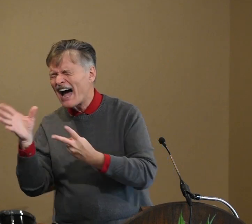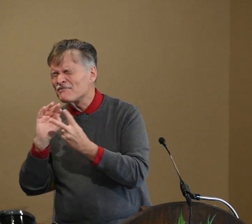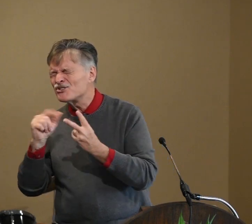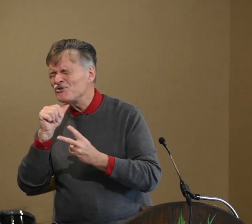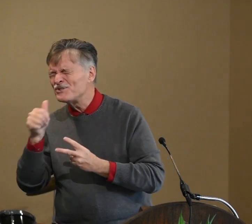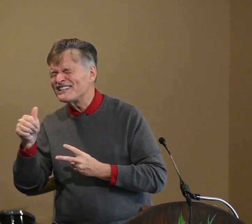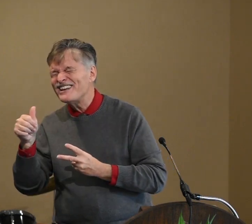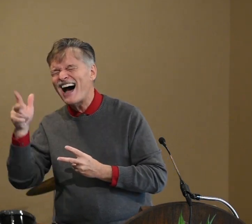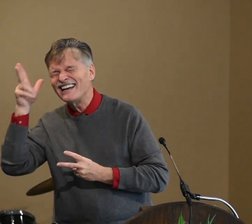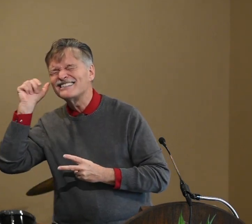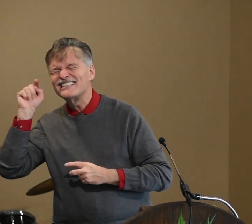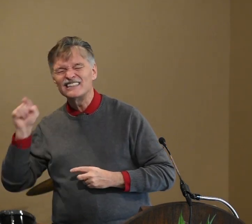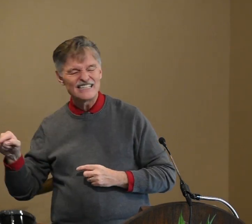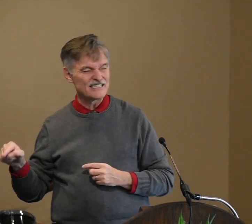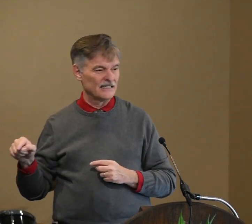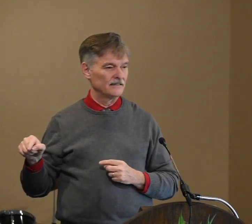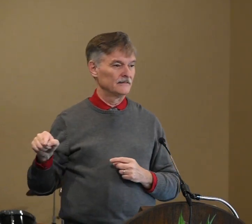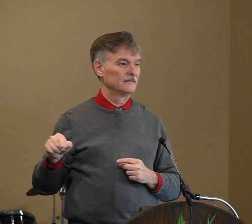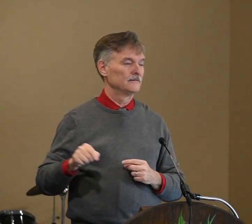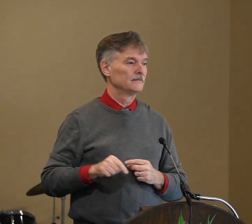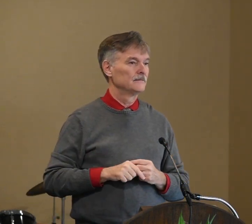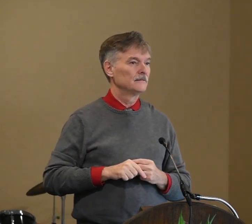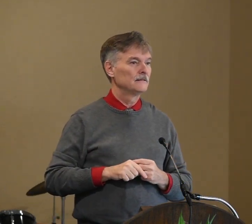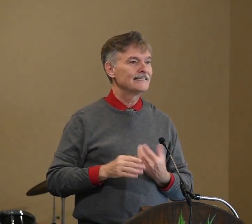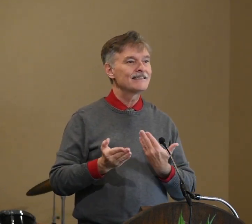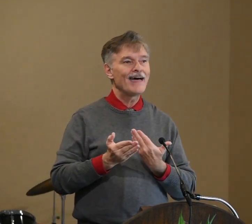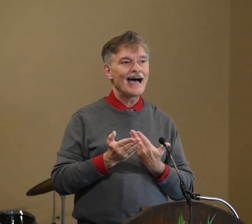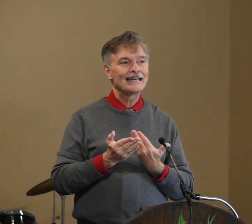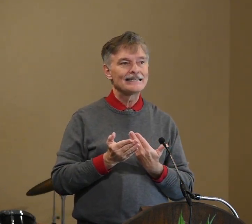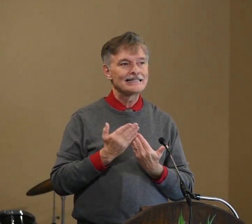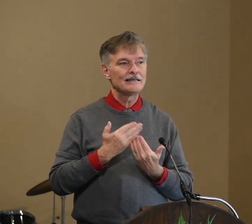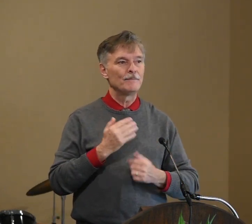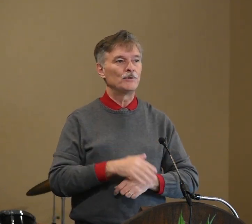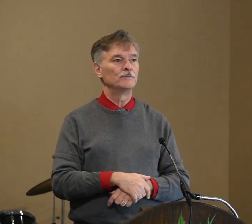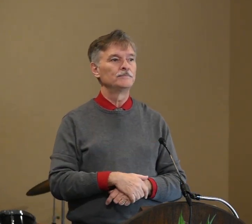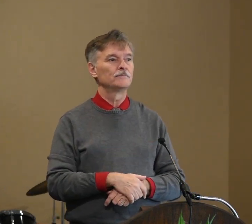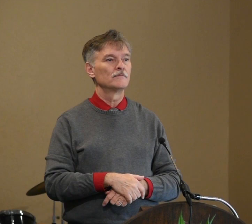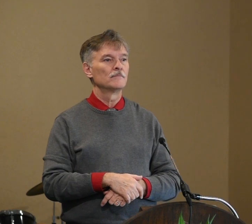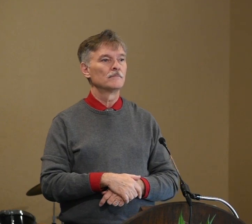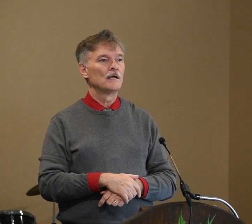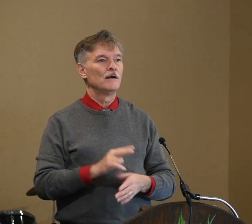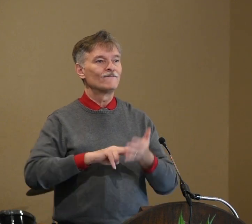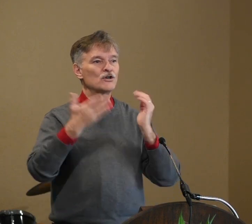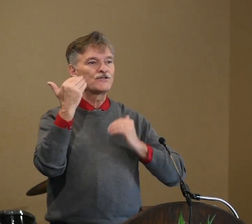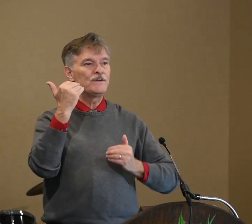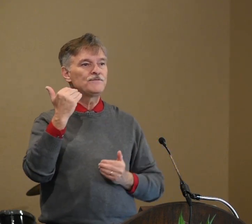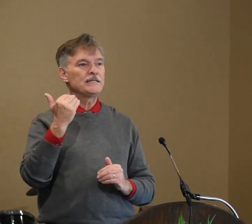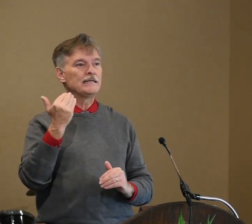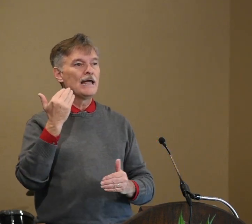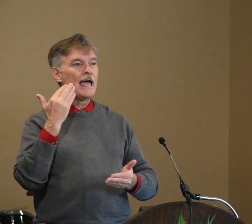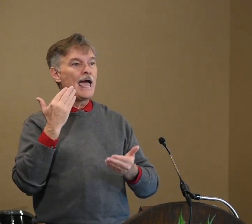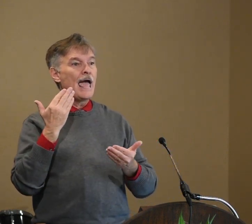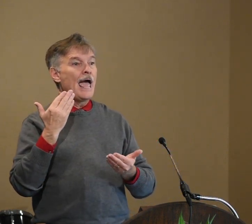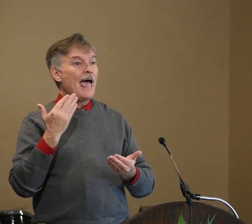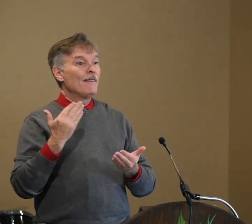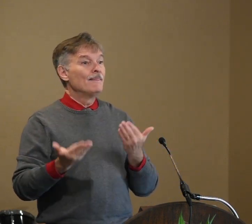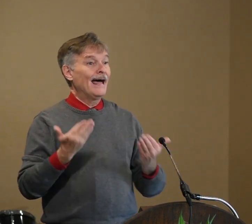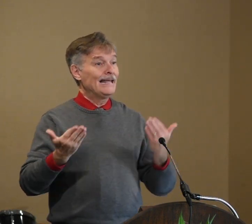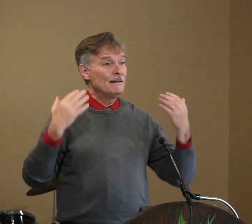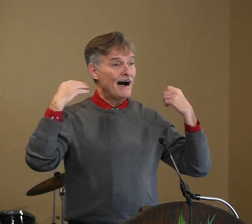I'm choosing not to listen. It's that simple. Verse 15, that he